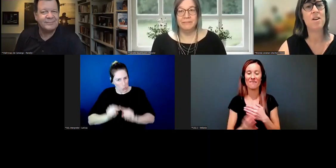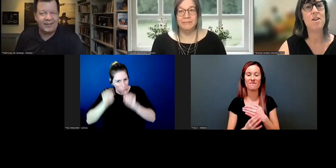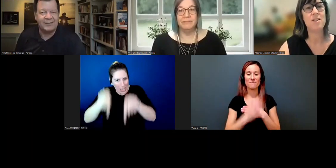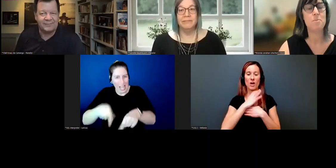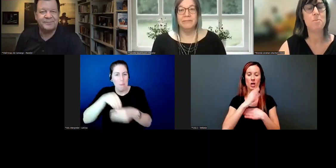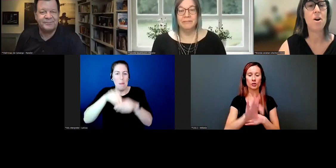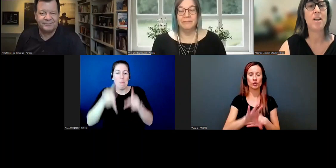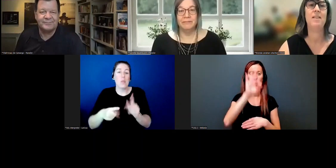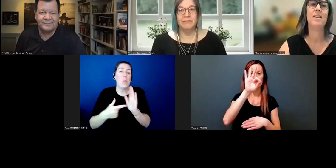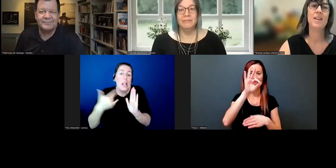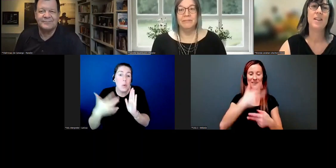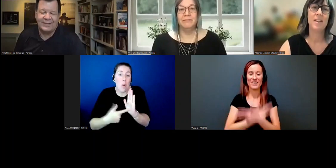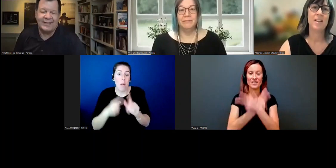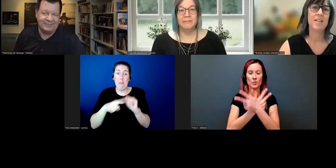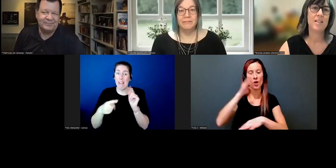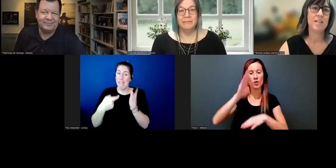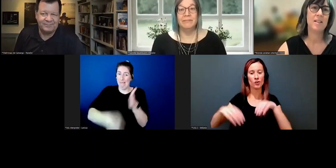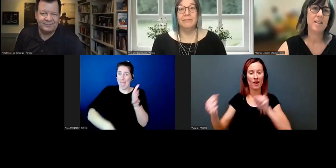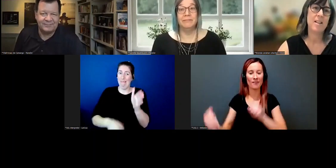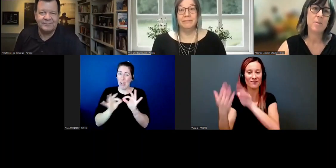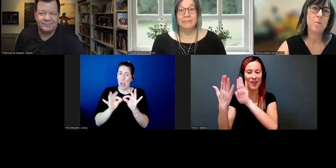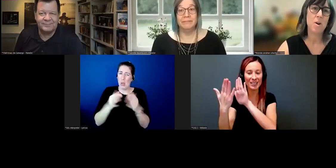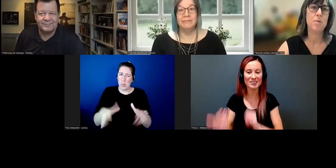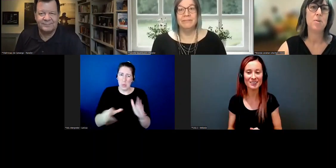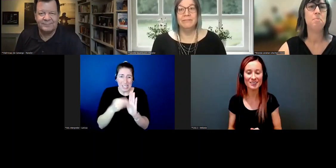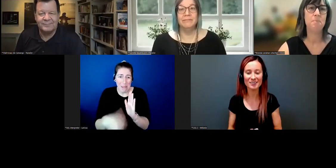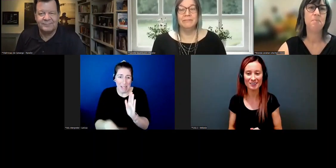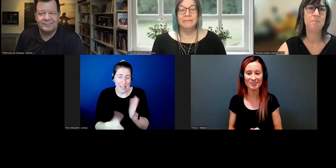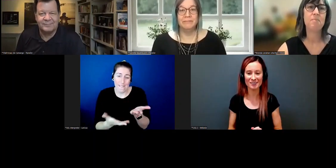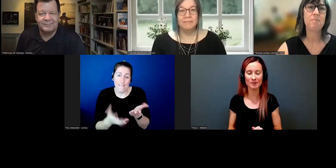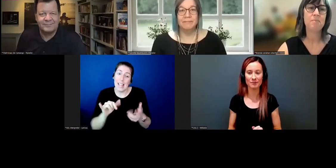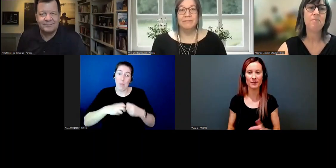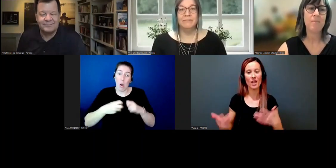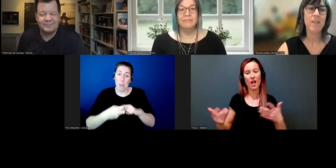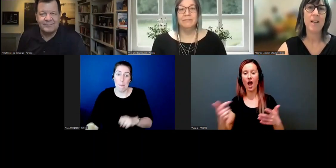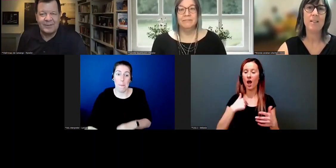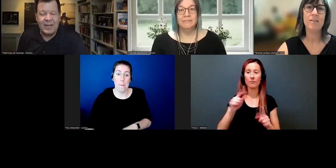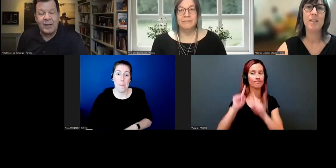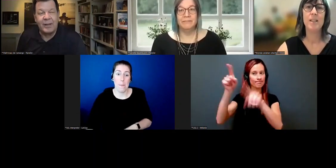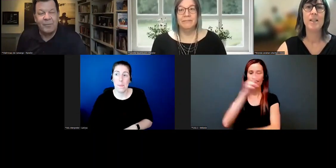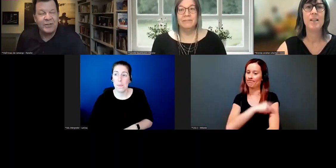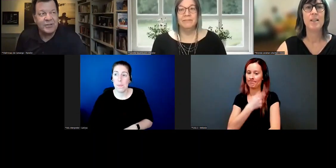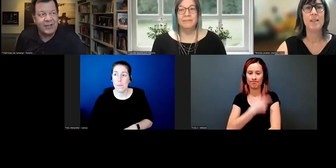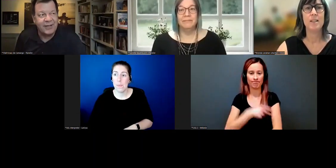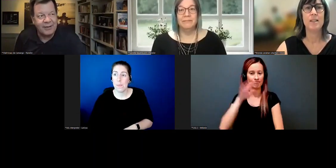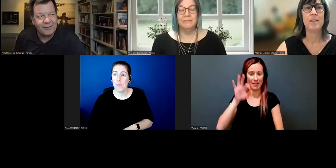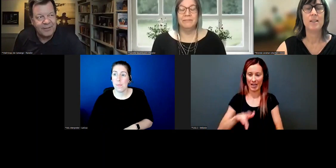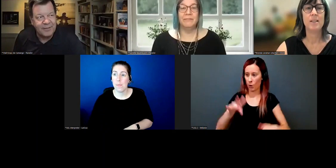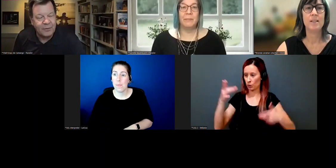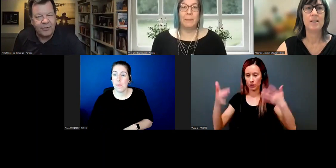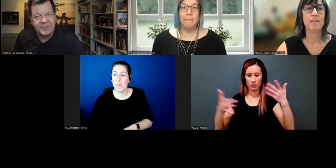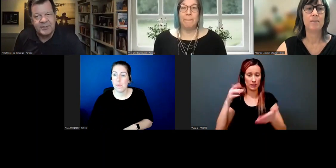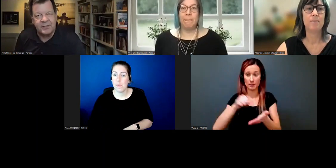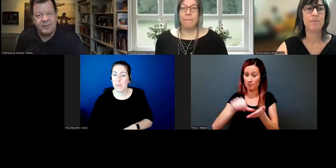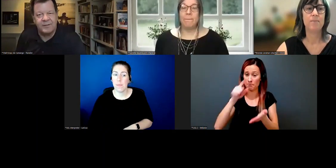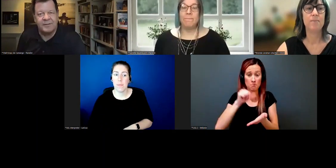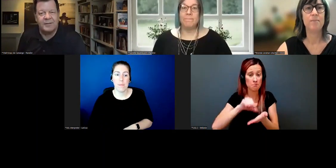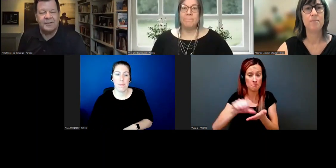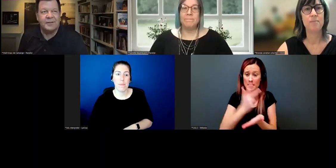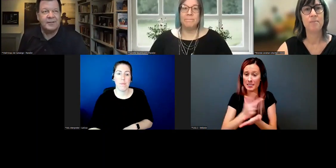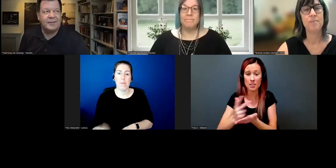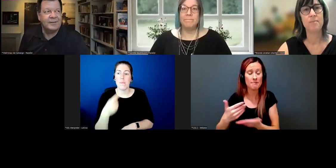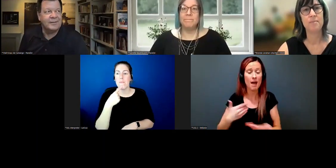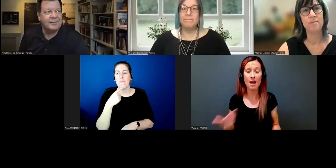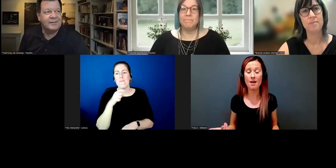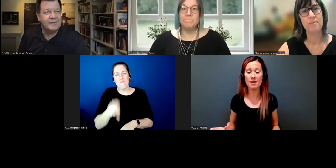of the cost of parking. That's a problem. I mentioned, I make the comparison,